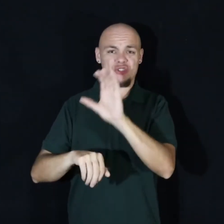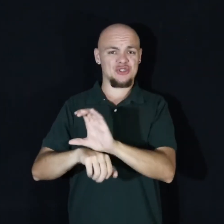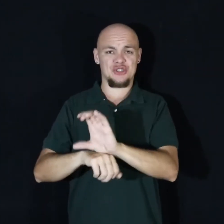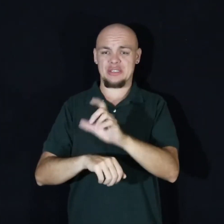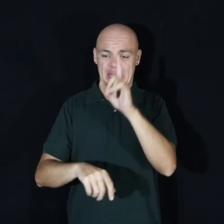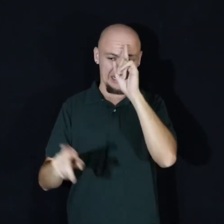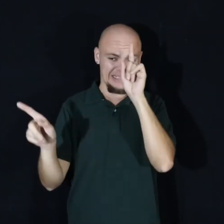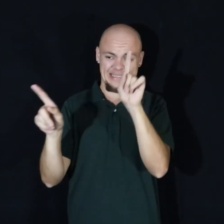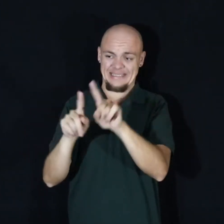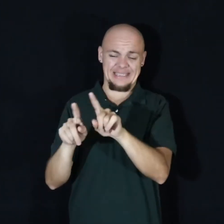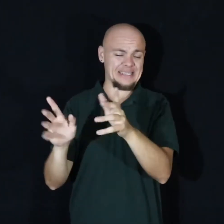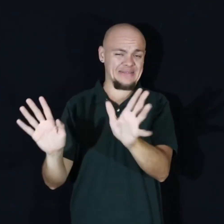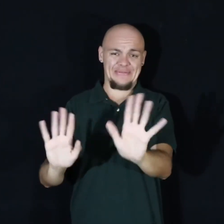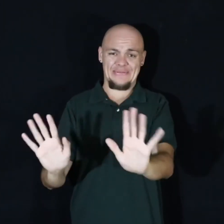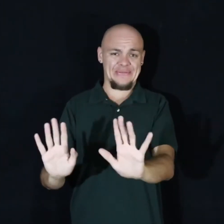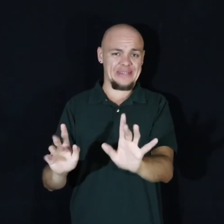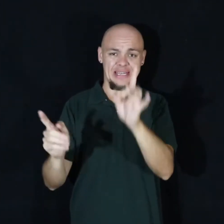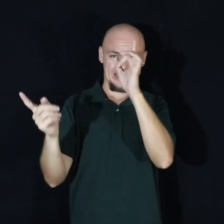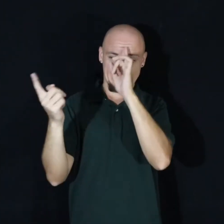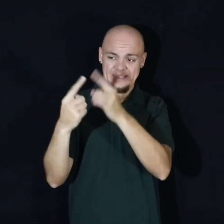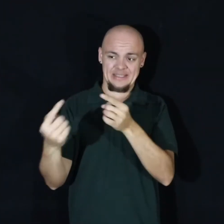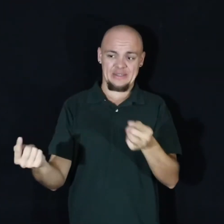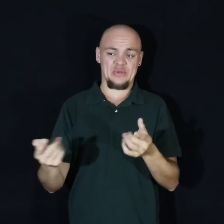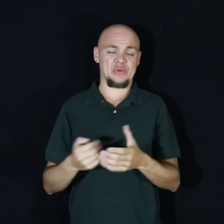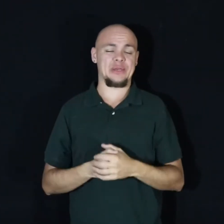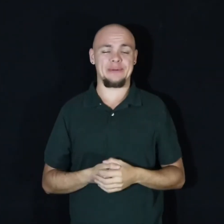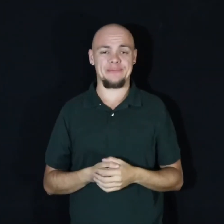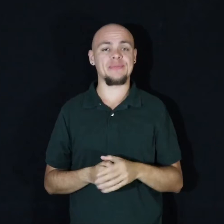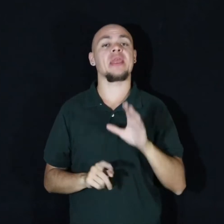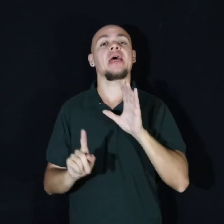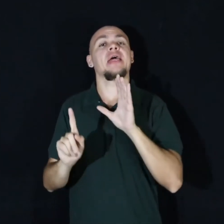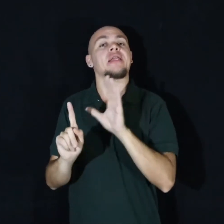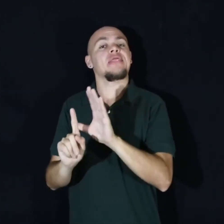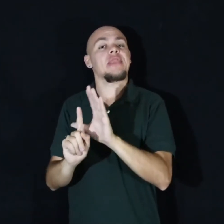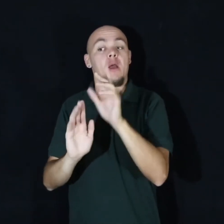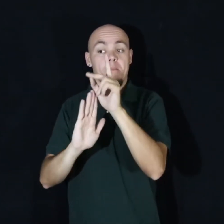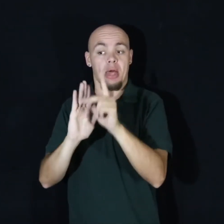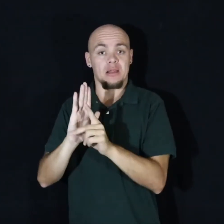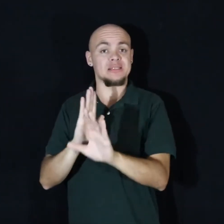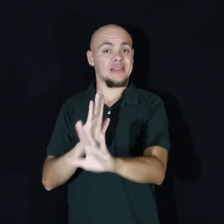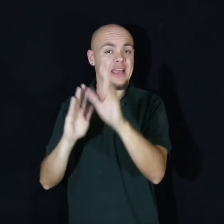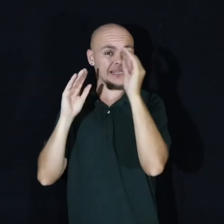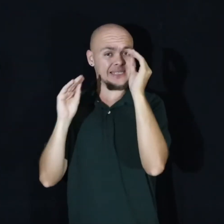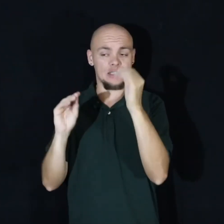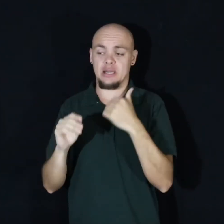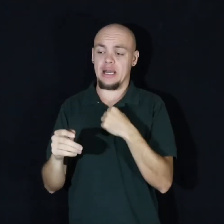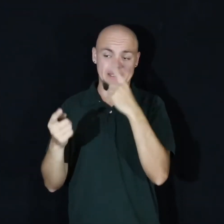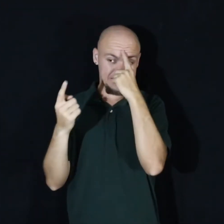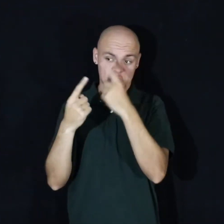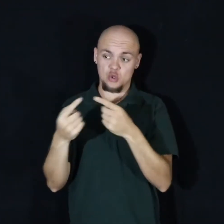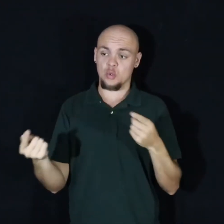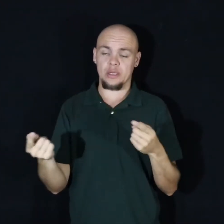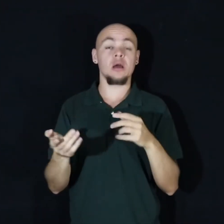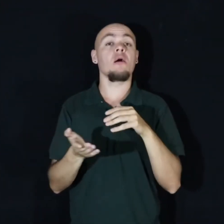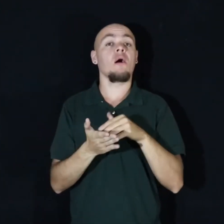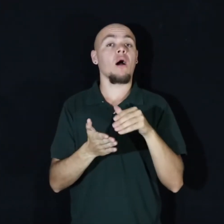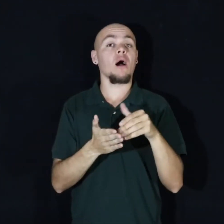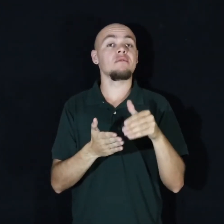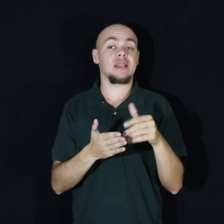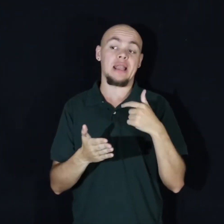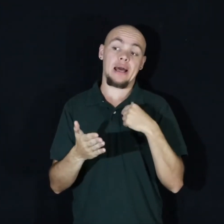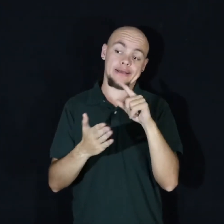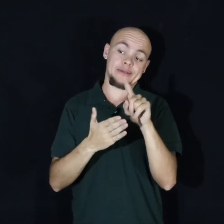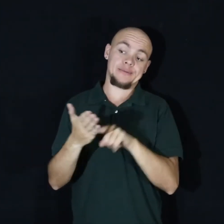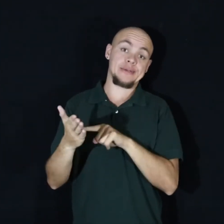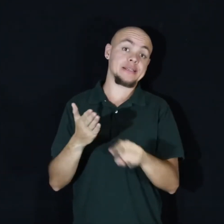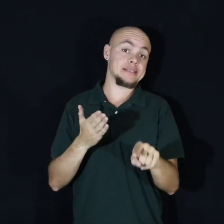policies that are going on within that church. And I can't agree with many of the things that they are teaching nowadays. That's